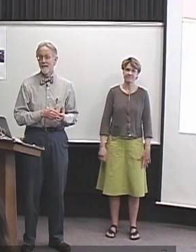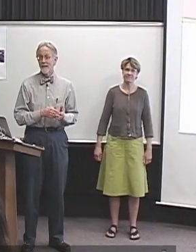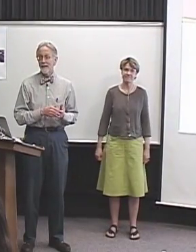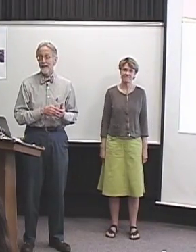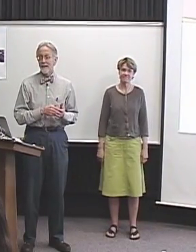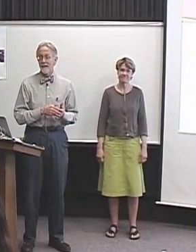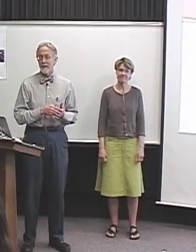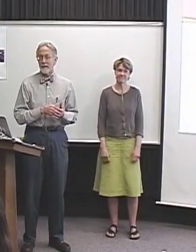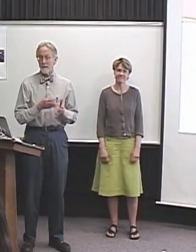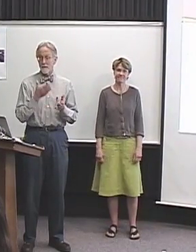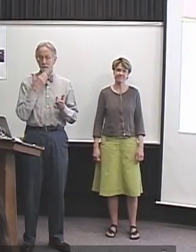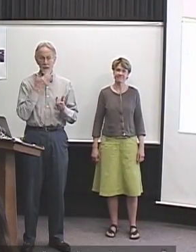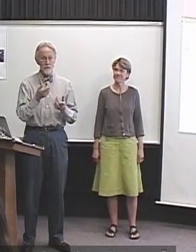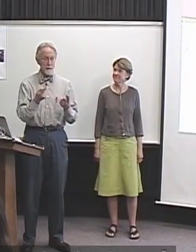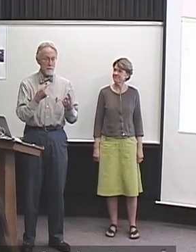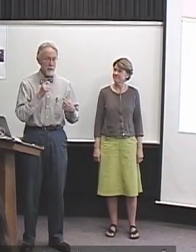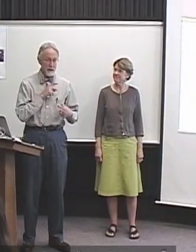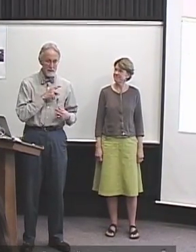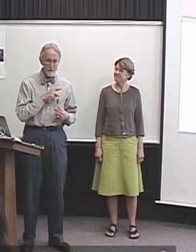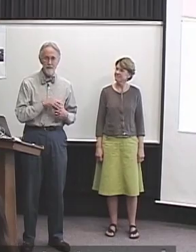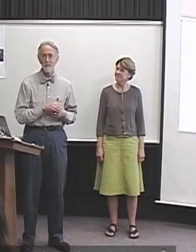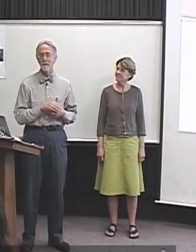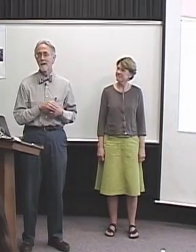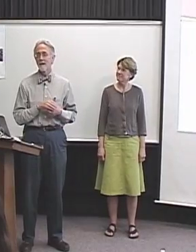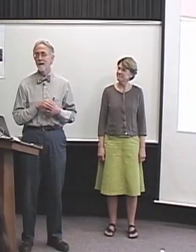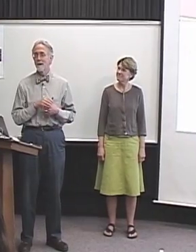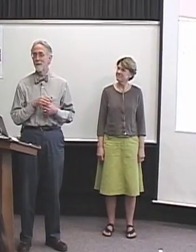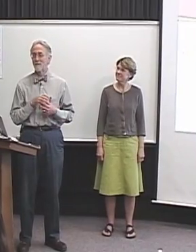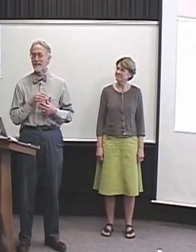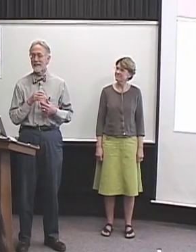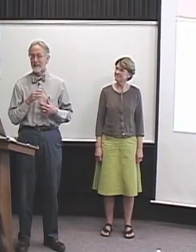Hi again. Thanks for coming back.